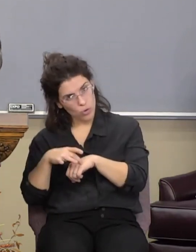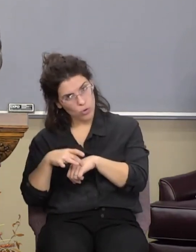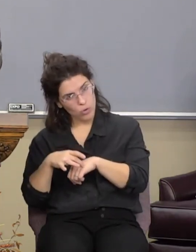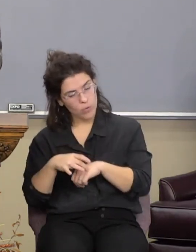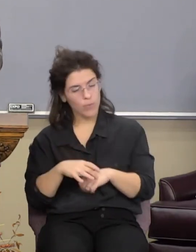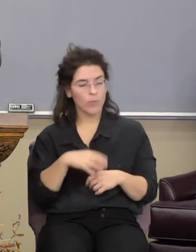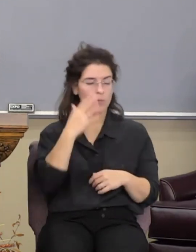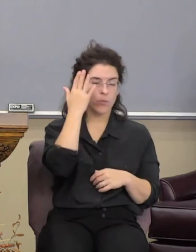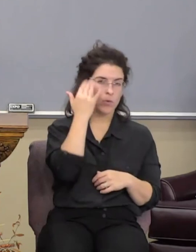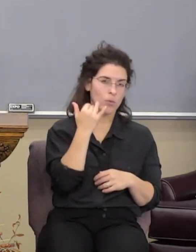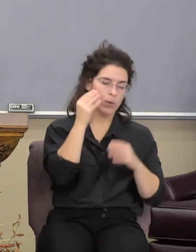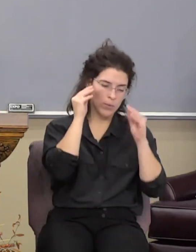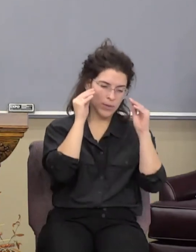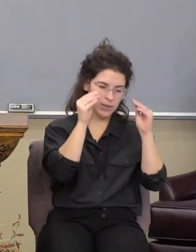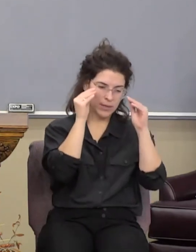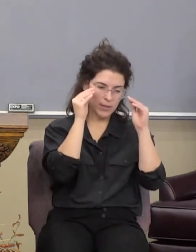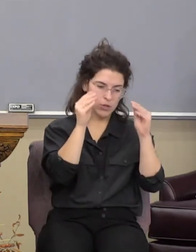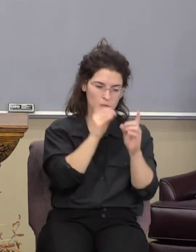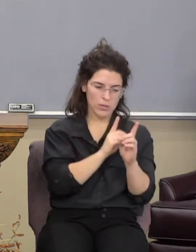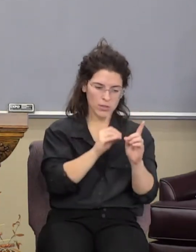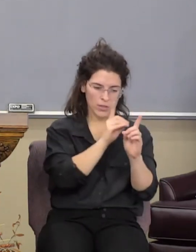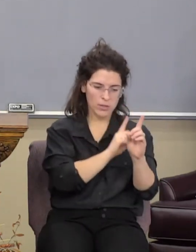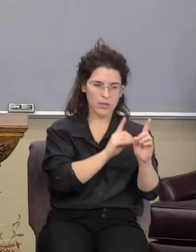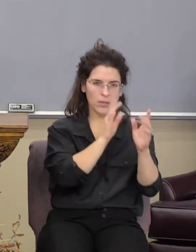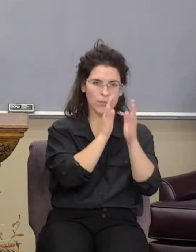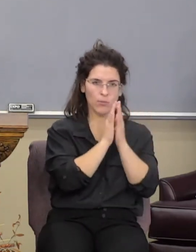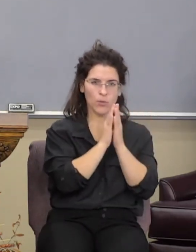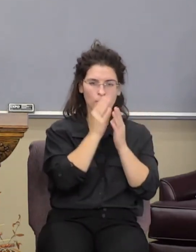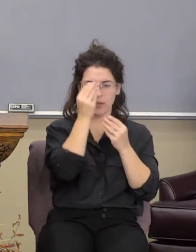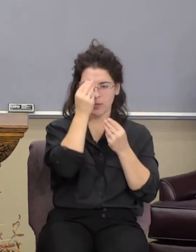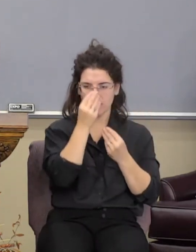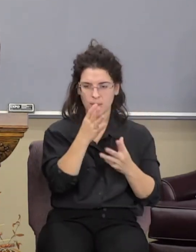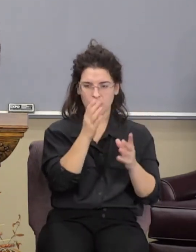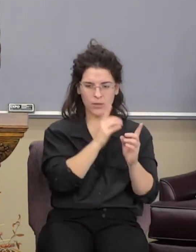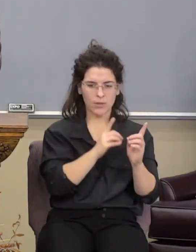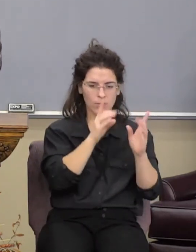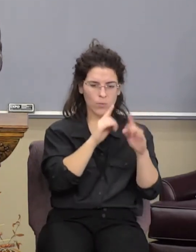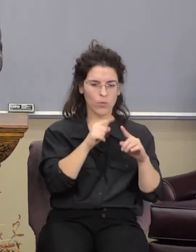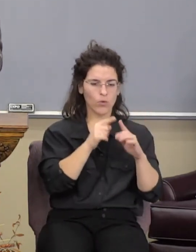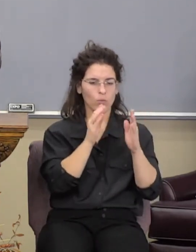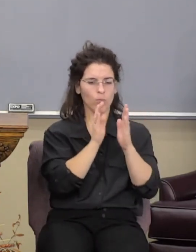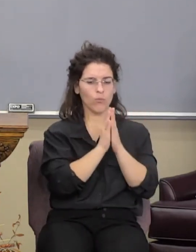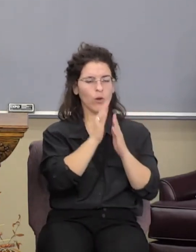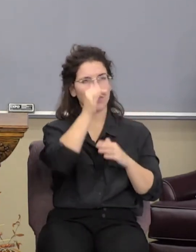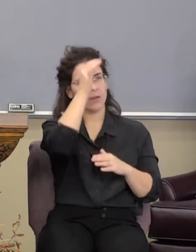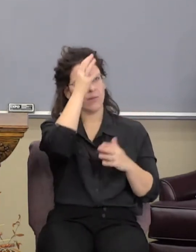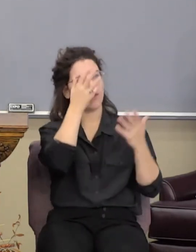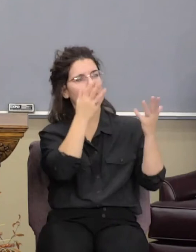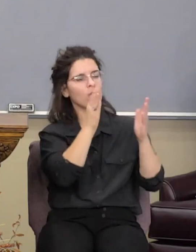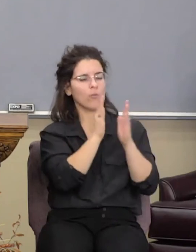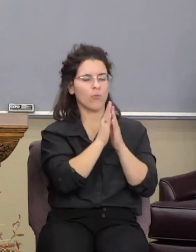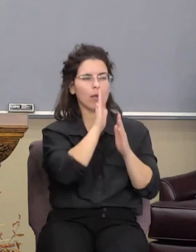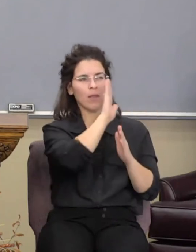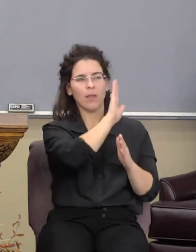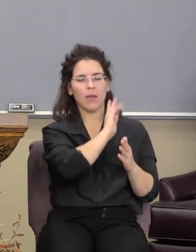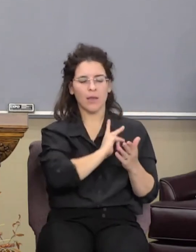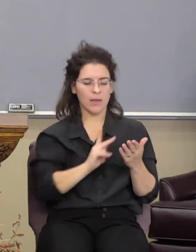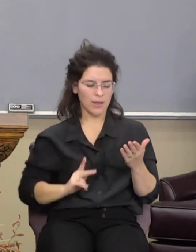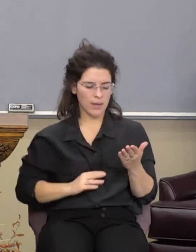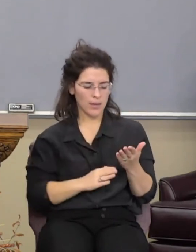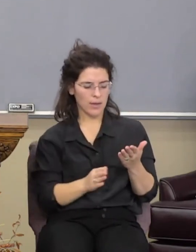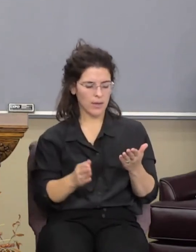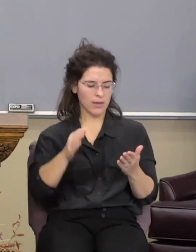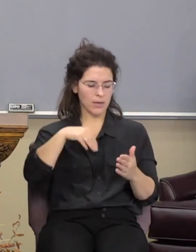he teaches the disciples prayer, he tells these disciples, when you pray to the Father, you pray, thy kingdom